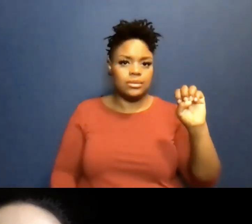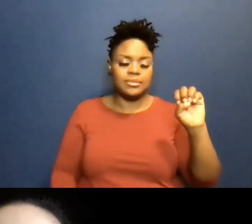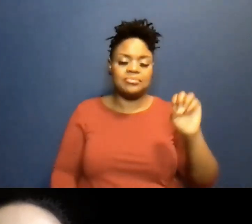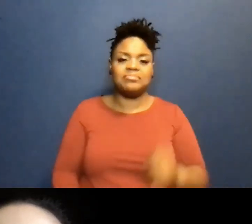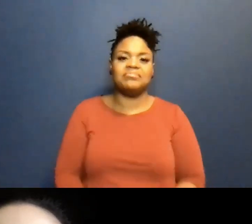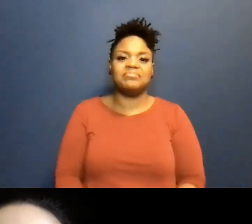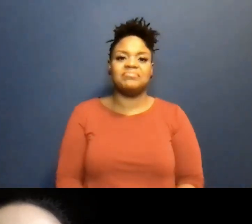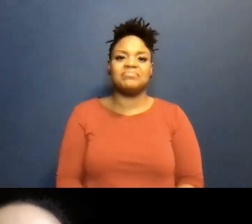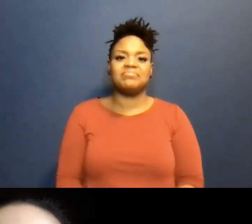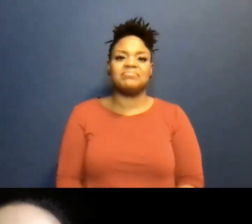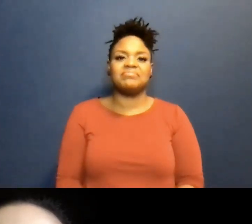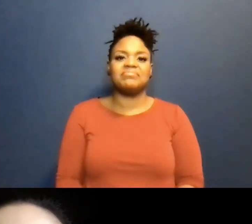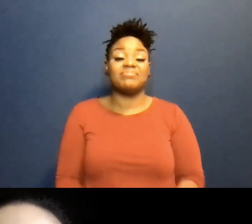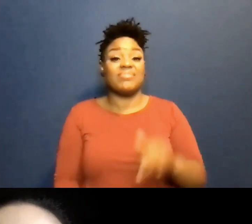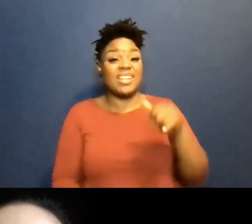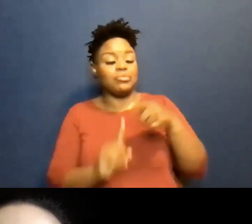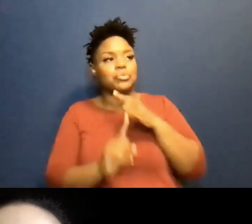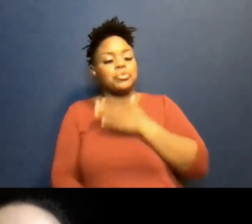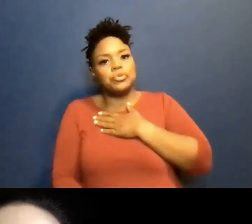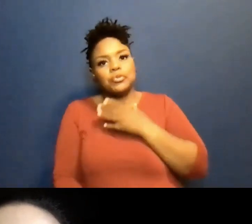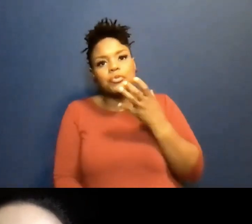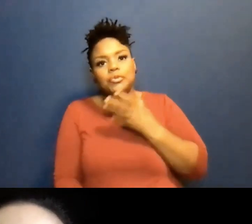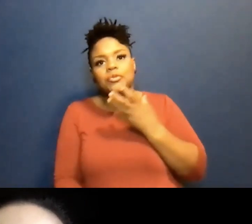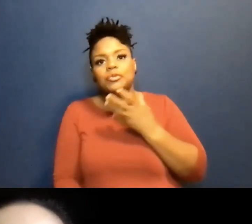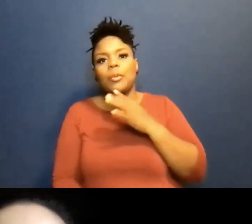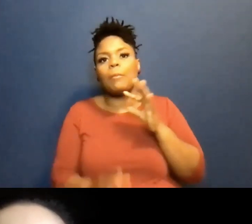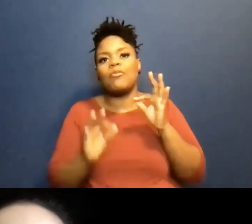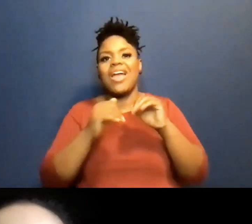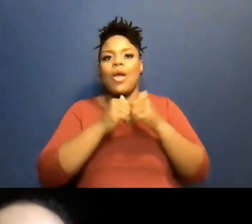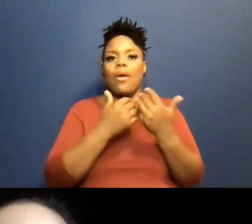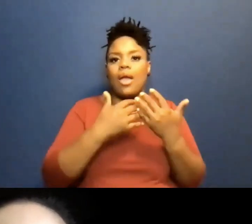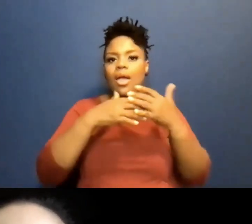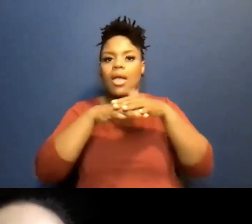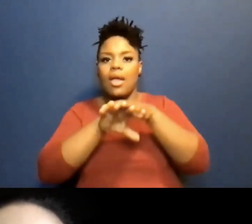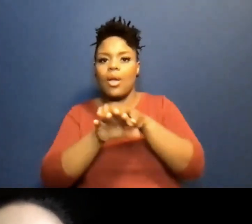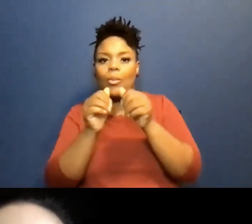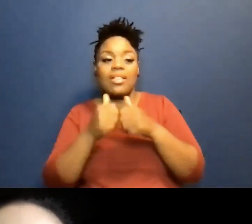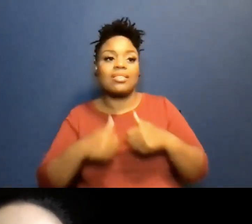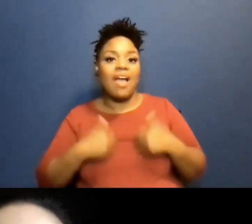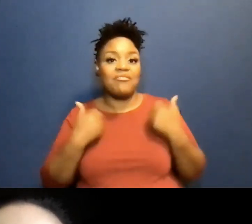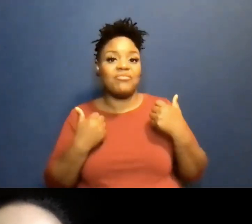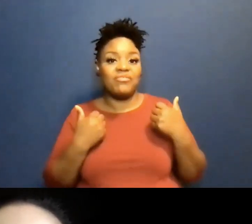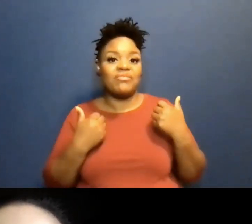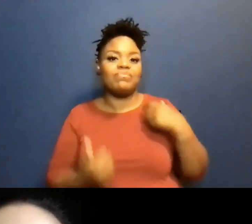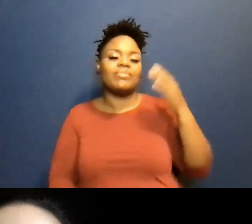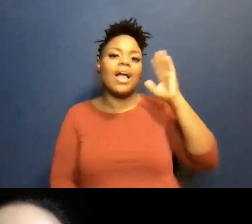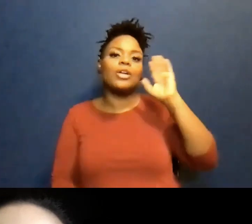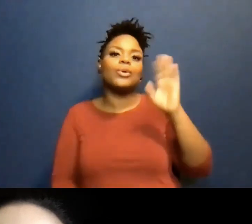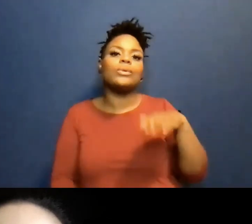feel even though disabled people are still marginalized and othered, you know, that piece was